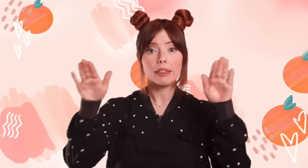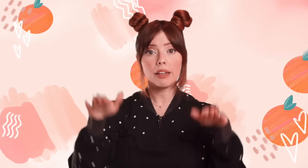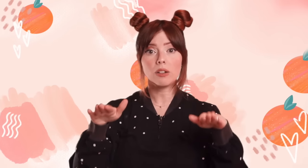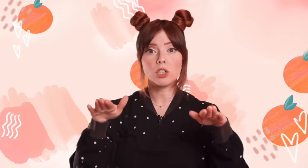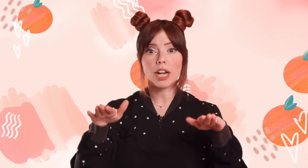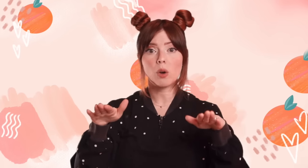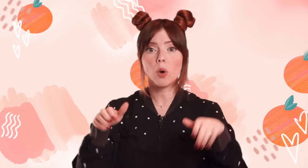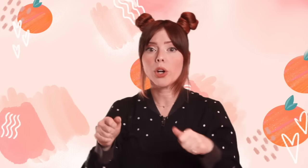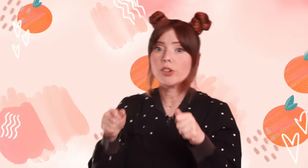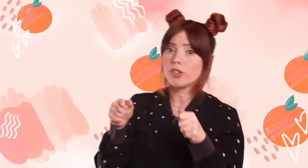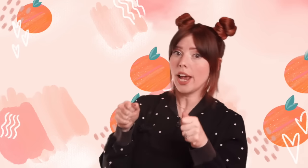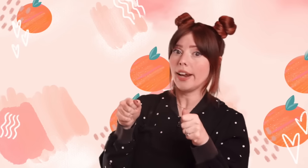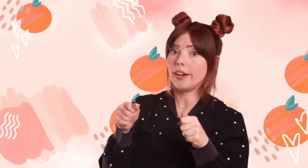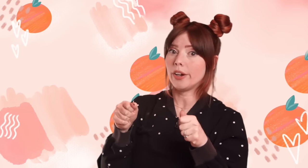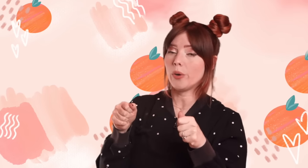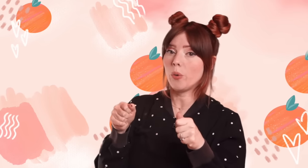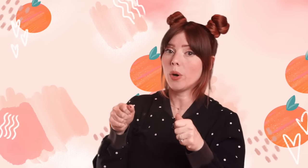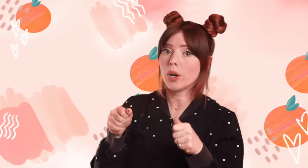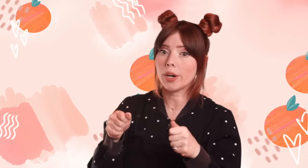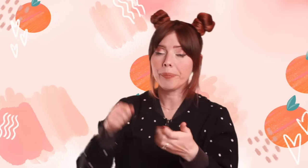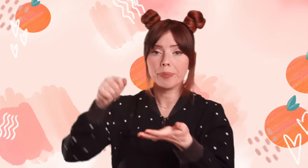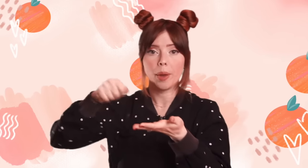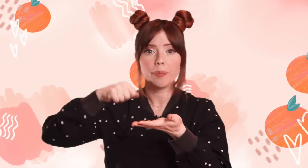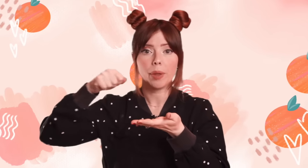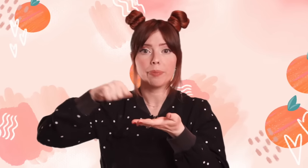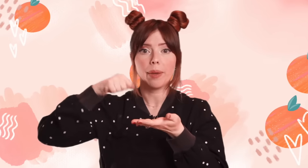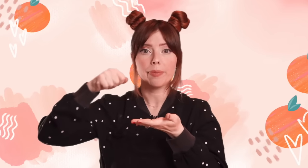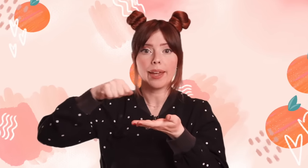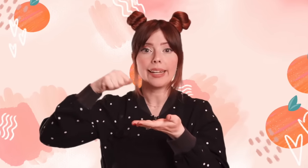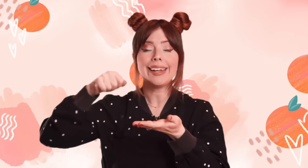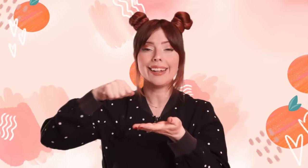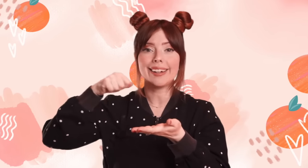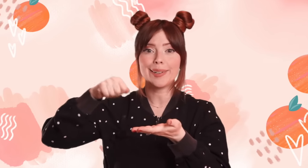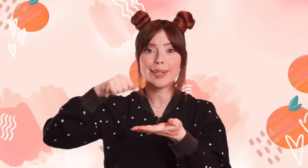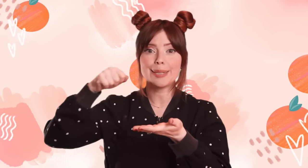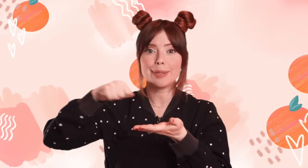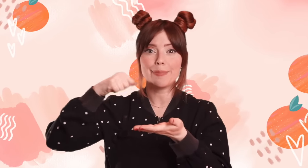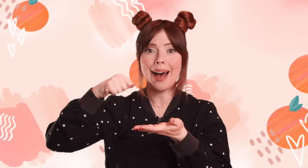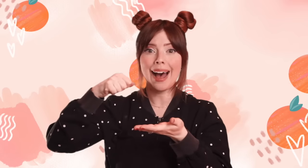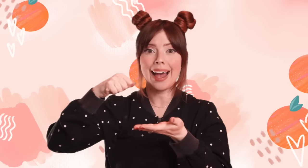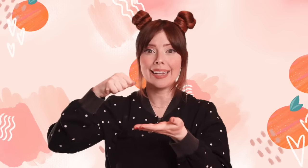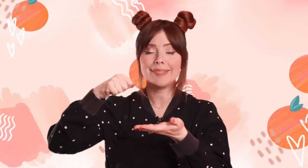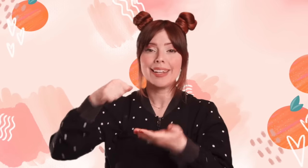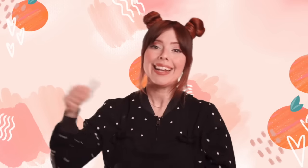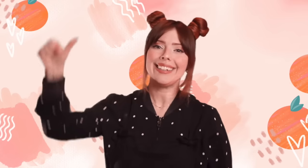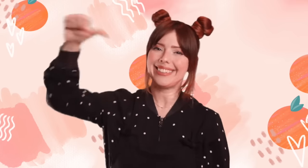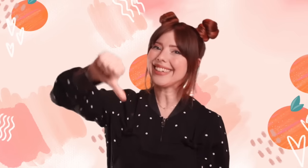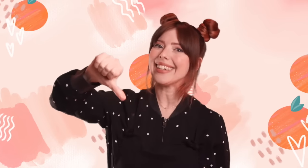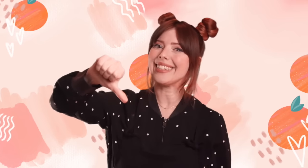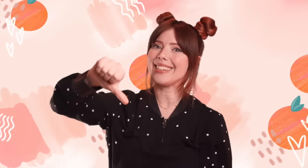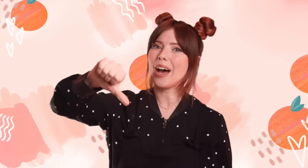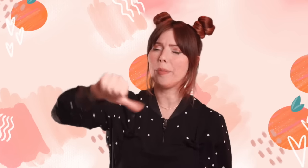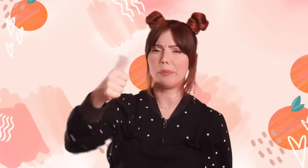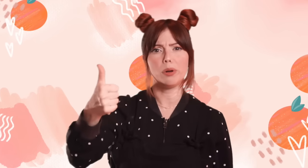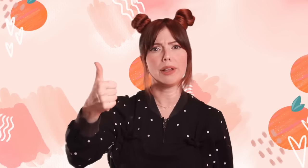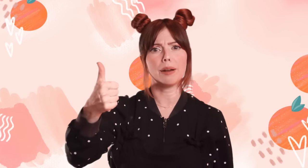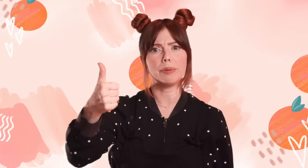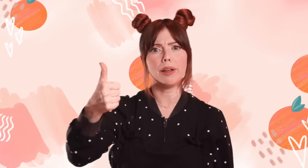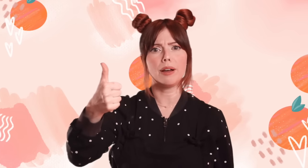Little Jack Horner sat in a corner eating a Christmas pie. He stuck in his thumb and pulled out a plum and